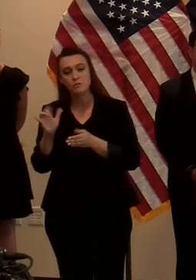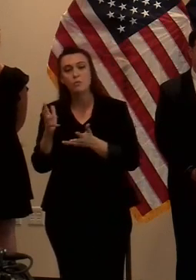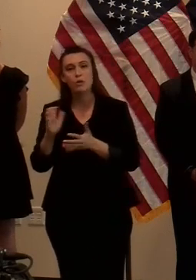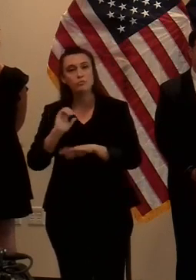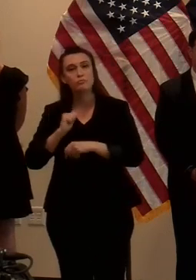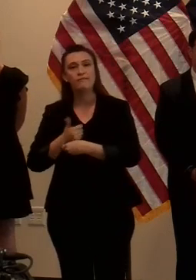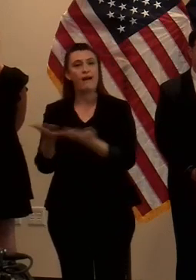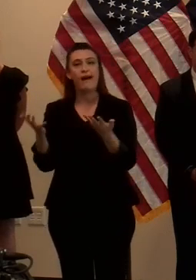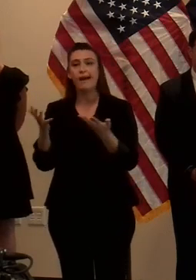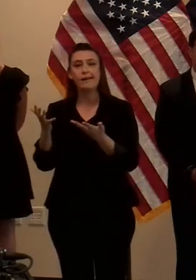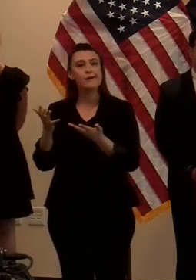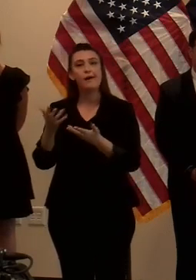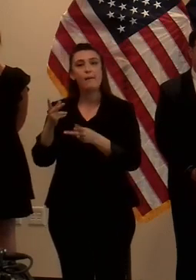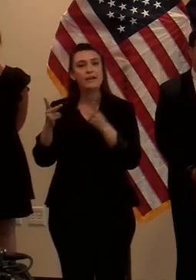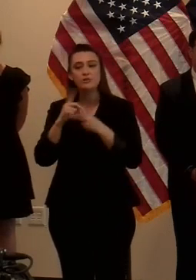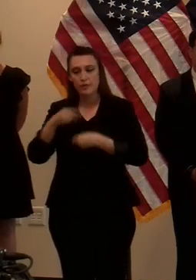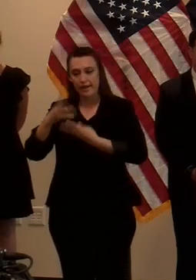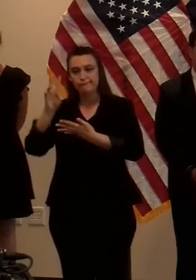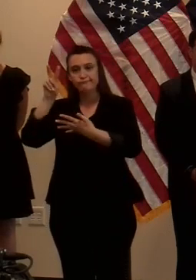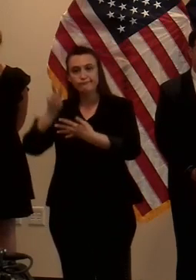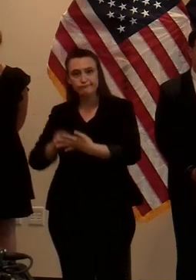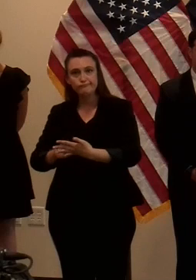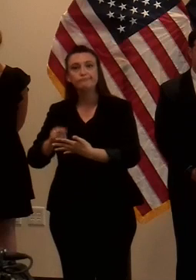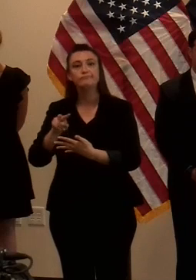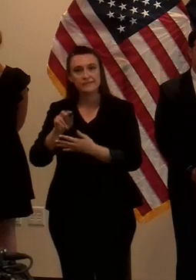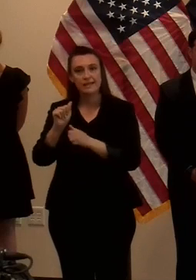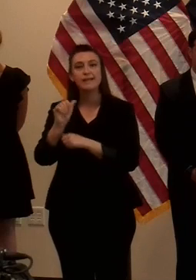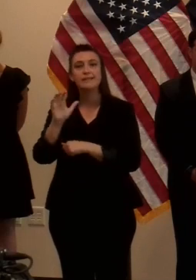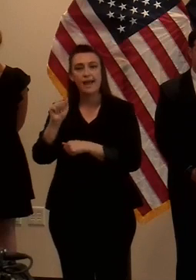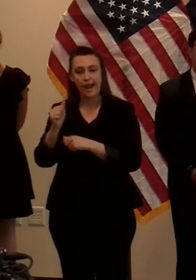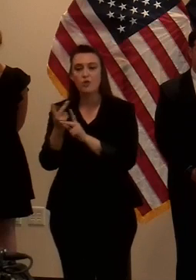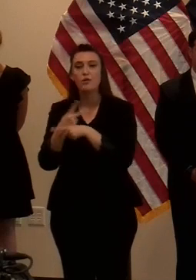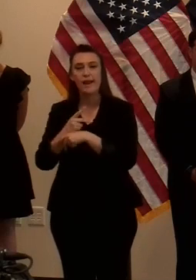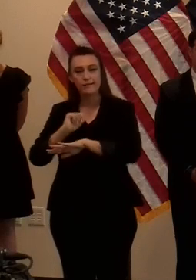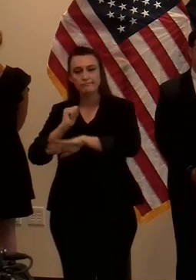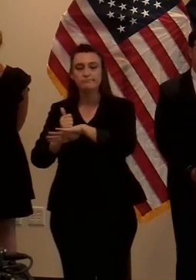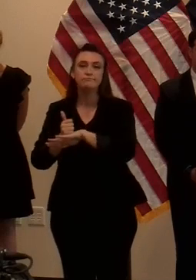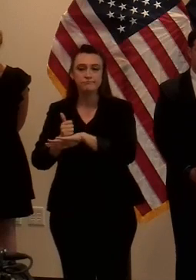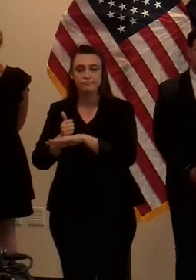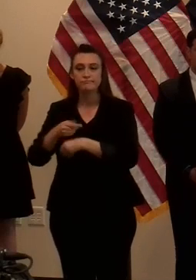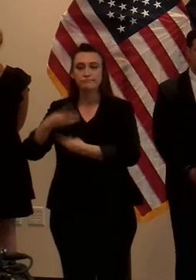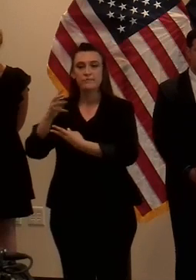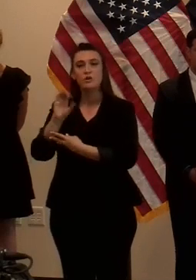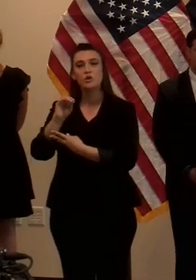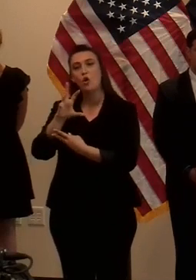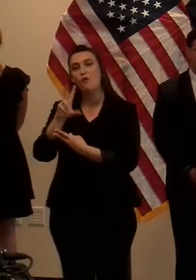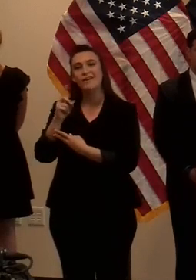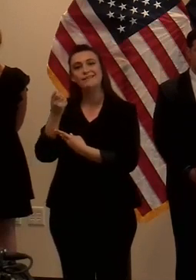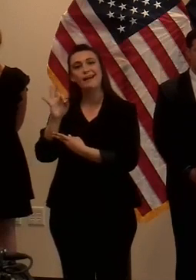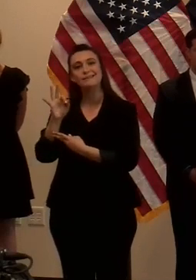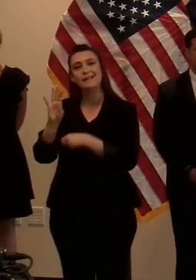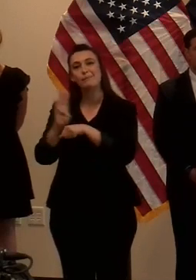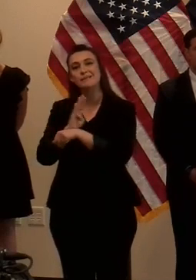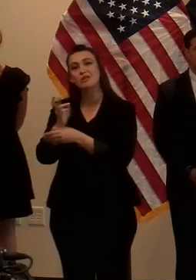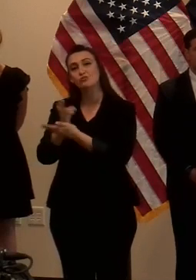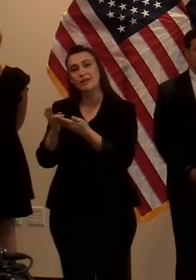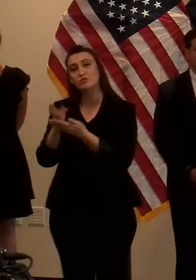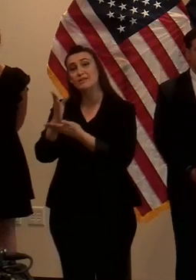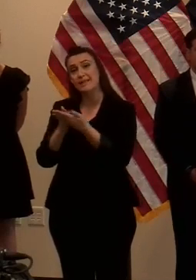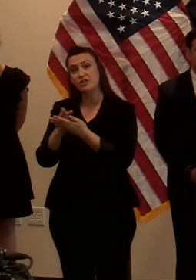hub for the latest information, the ACA created a COVID-19 business resource section on